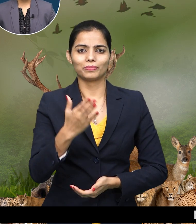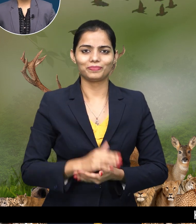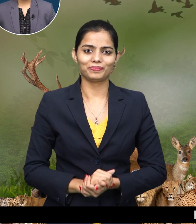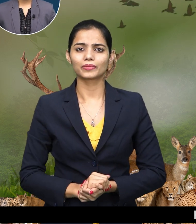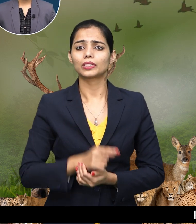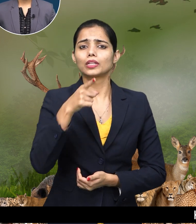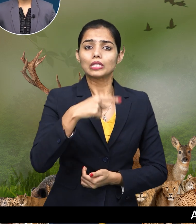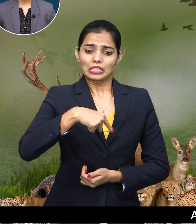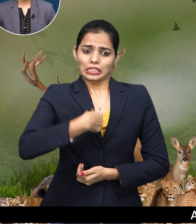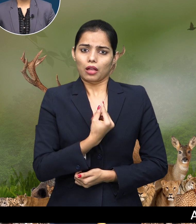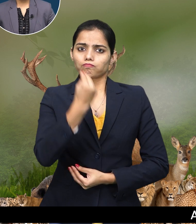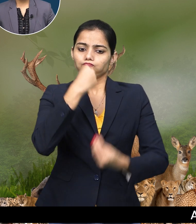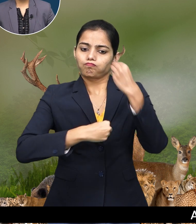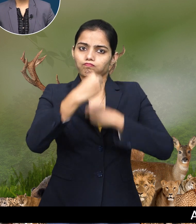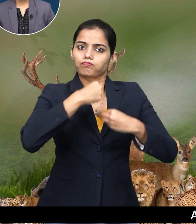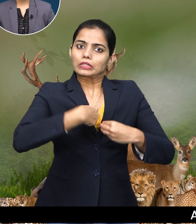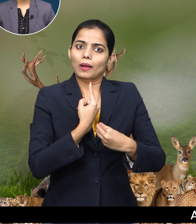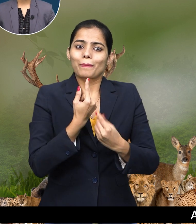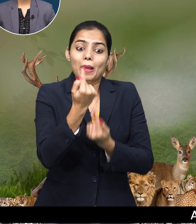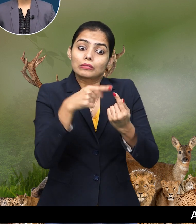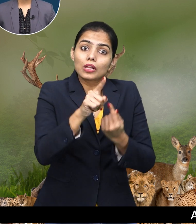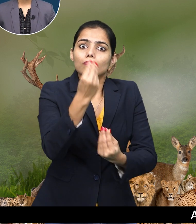Keywords: autotrophic,